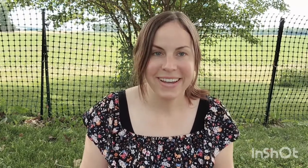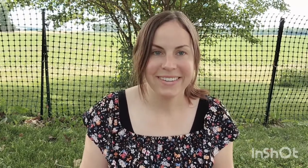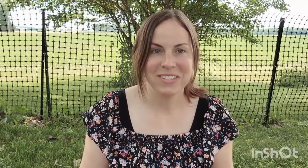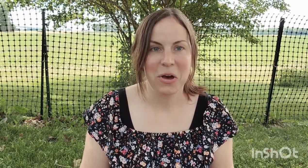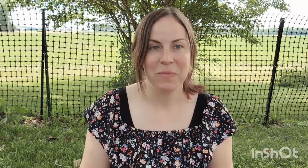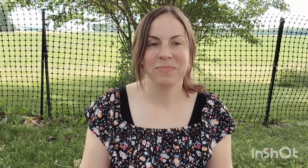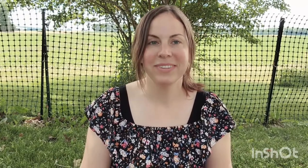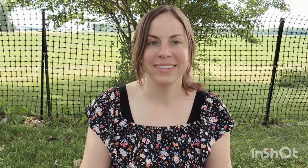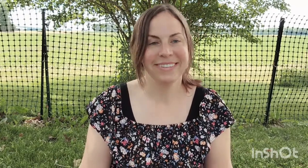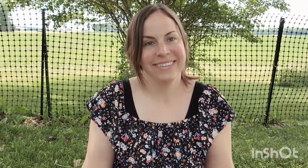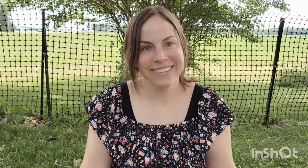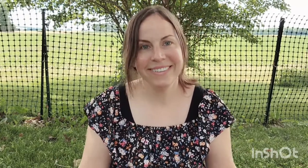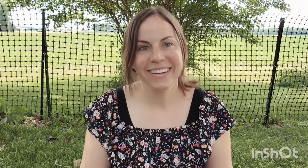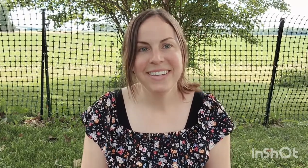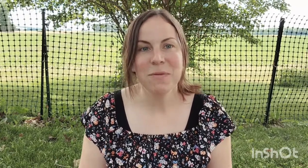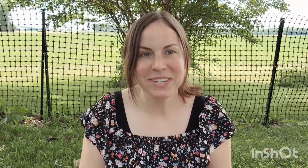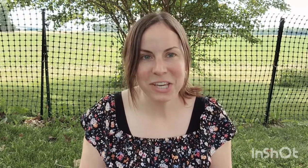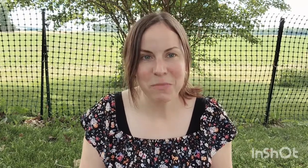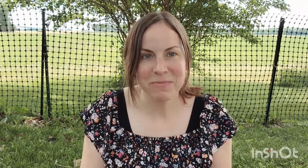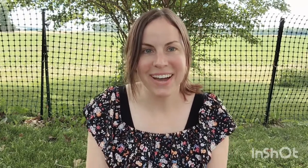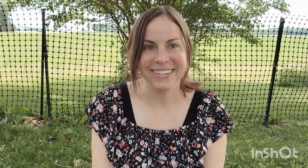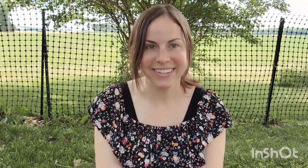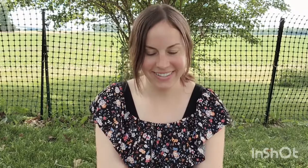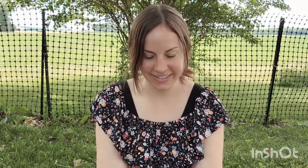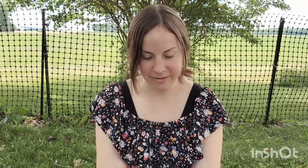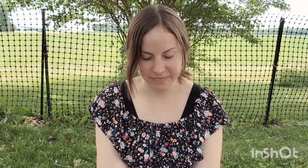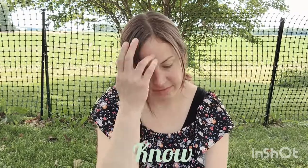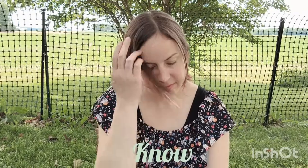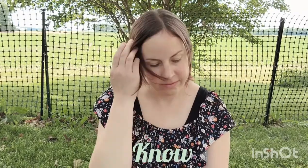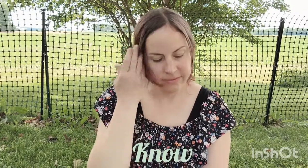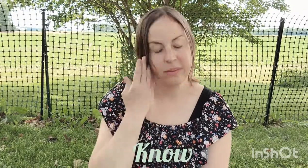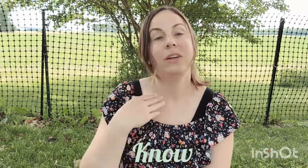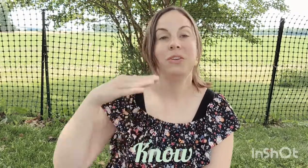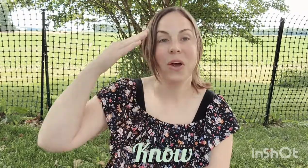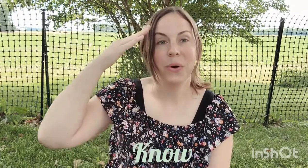So, something to keep in mind. No.